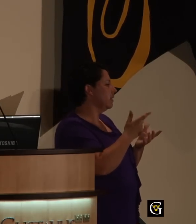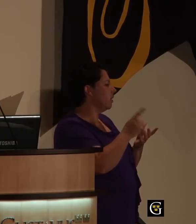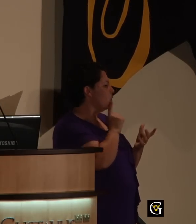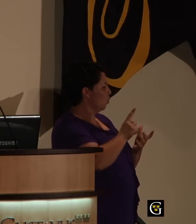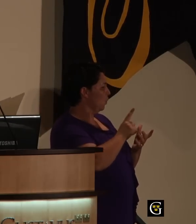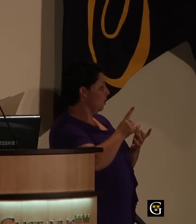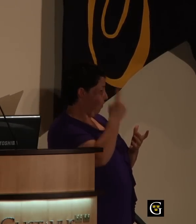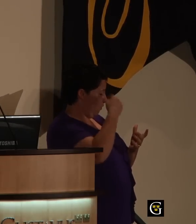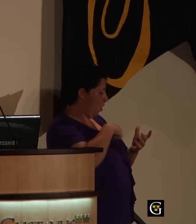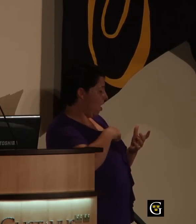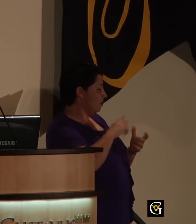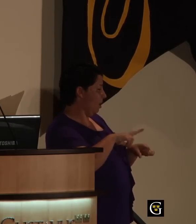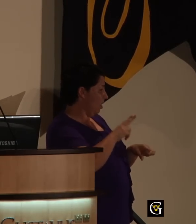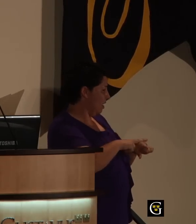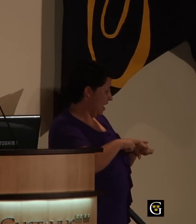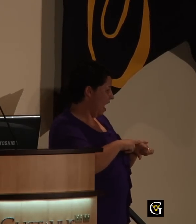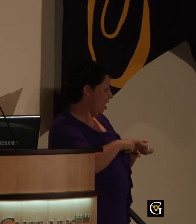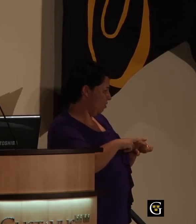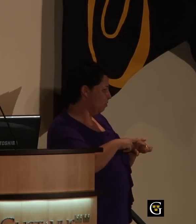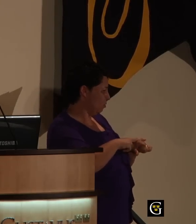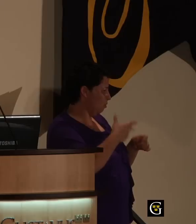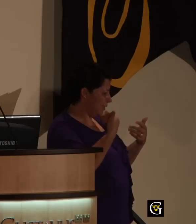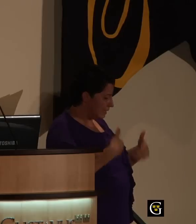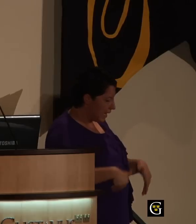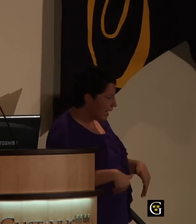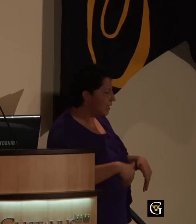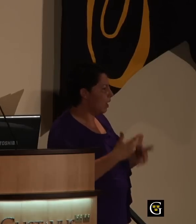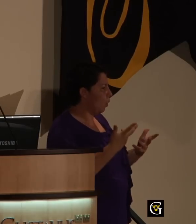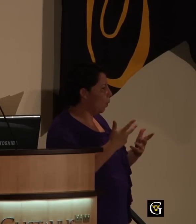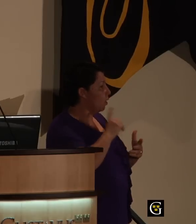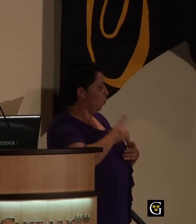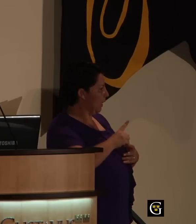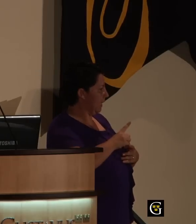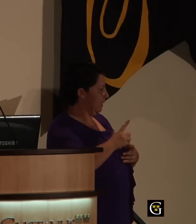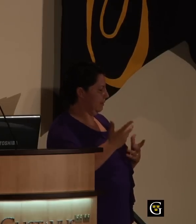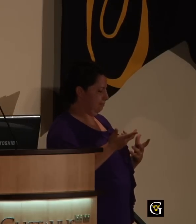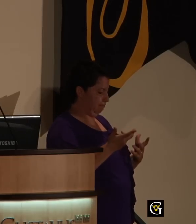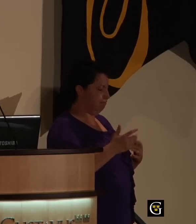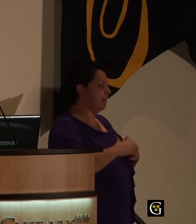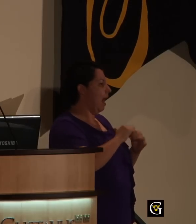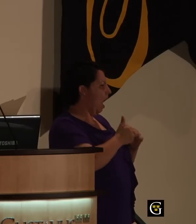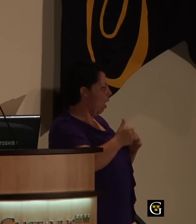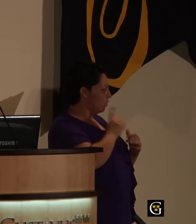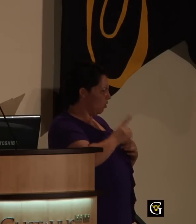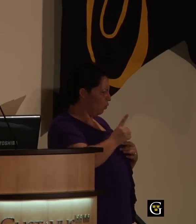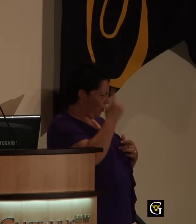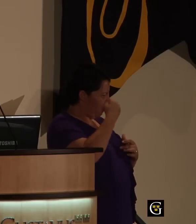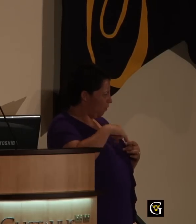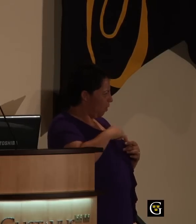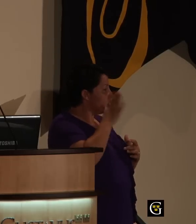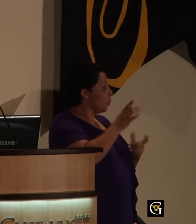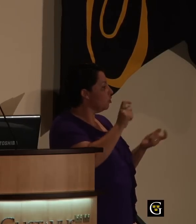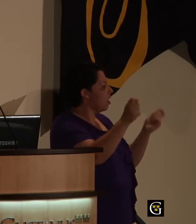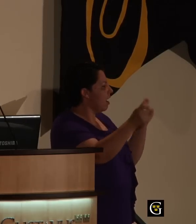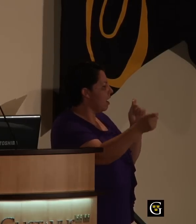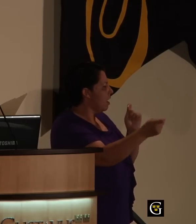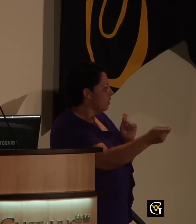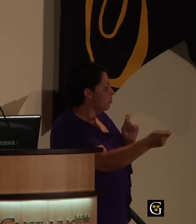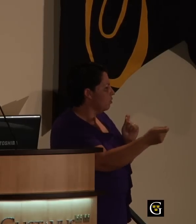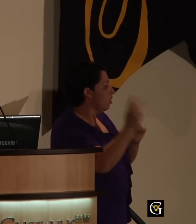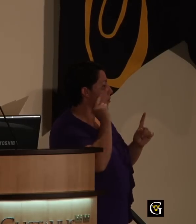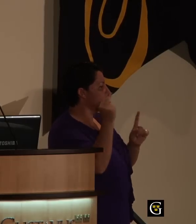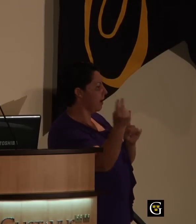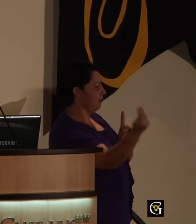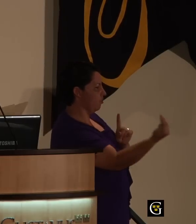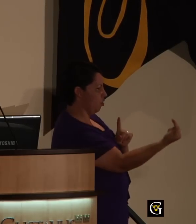state and what our natural state really is, and how what is real to us will change over time, and thus